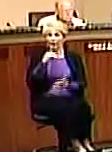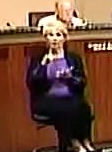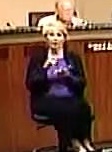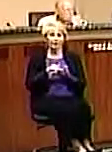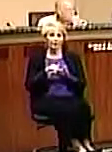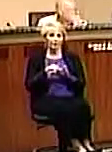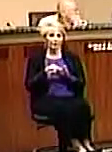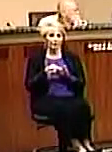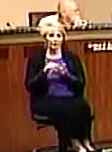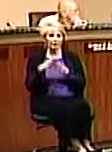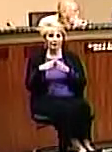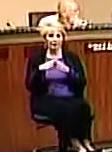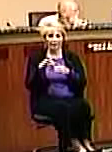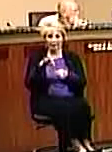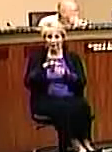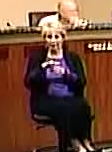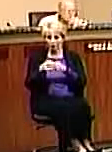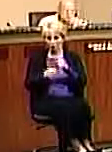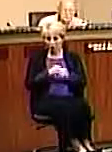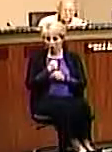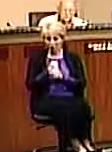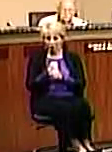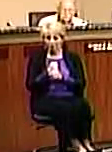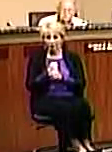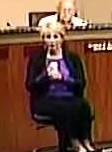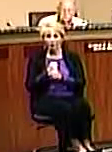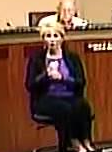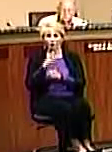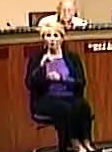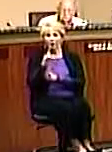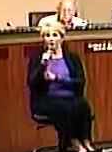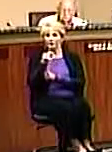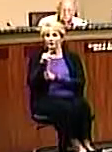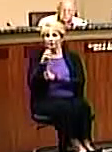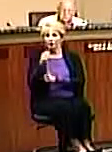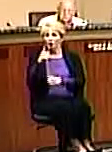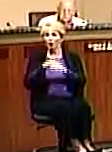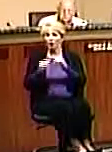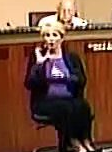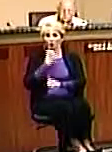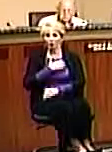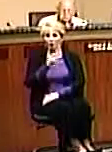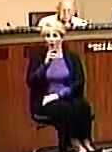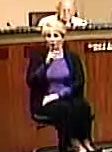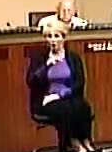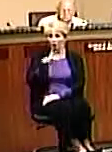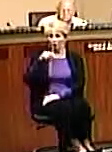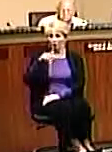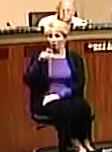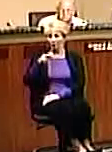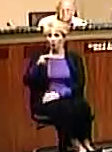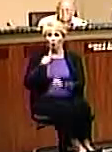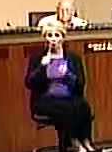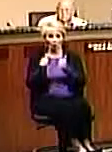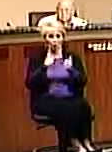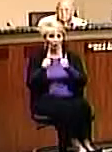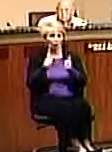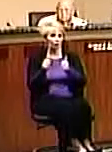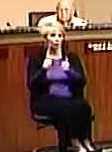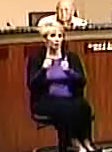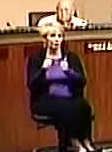this is a city election year. And by statute, under our nonpartisan election and runoff method,